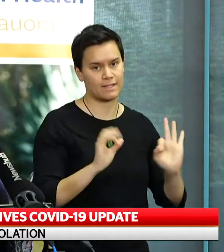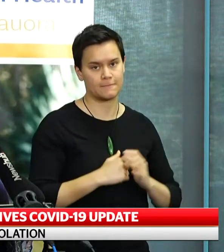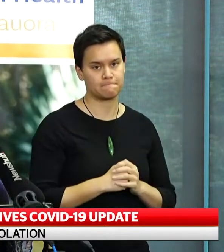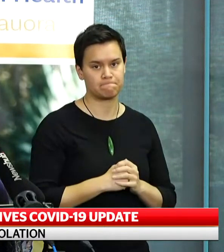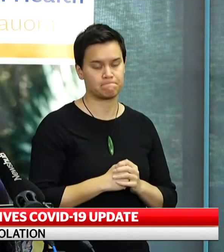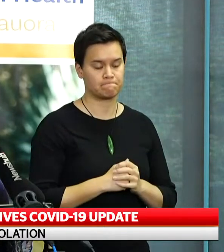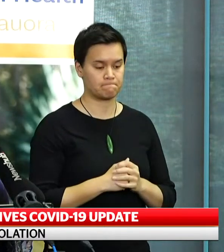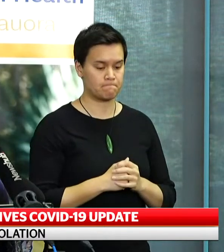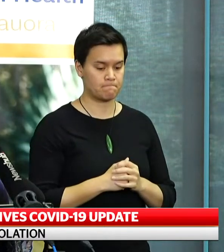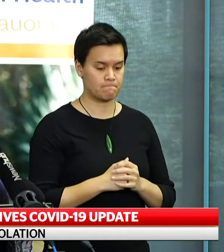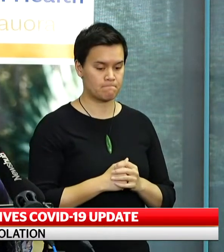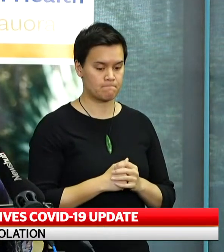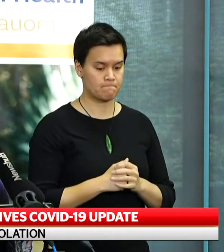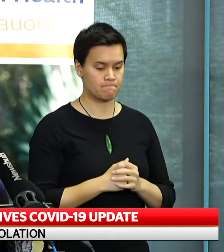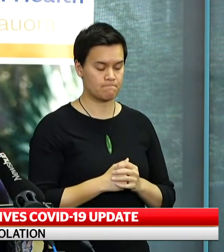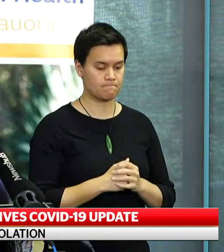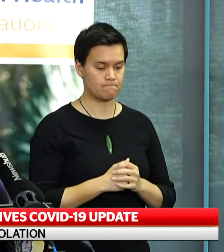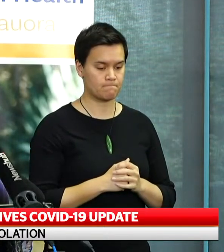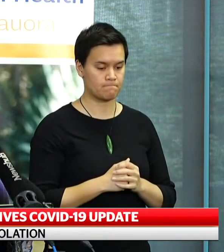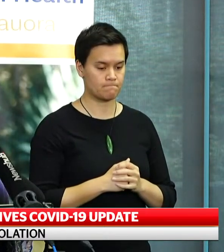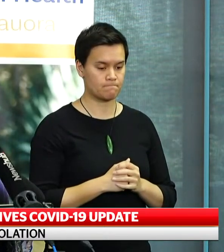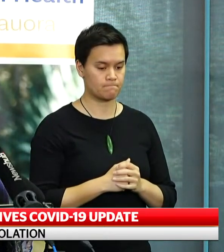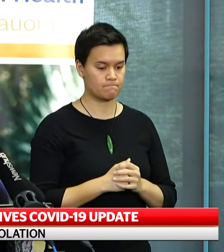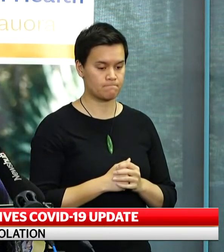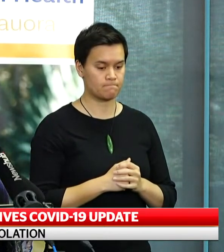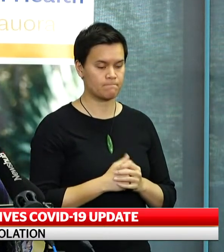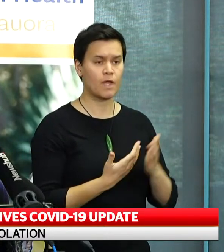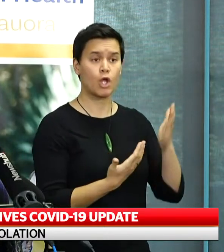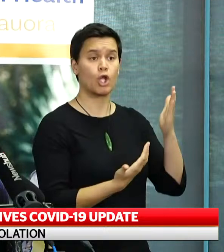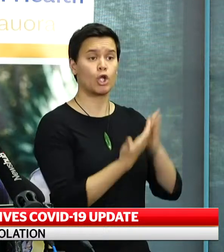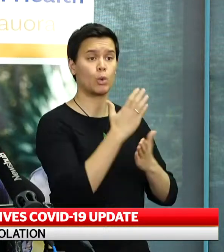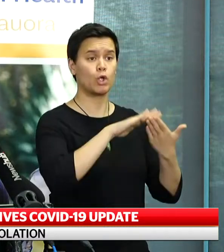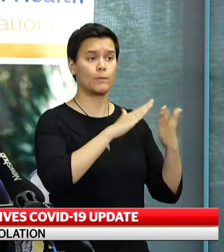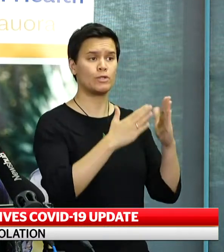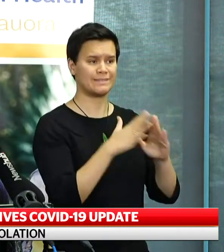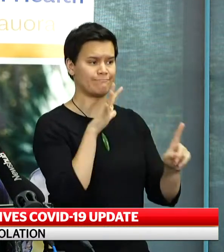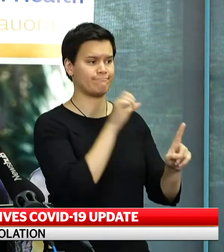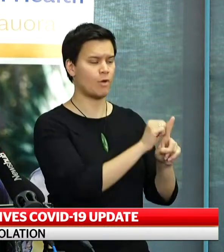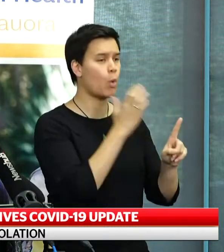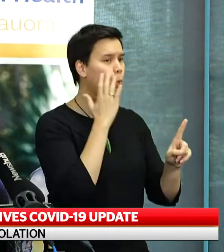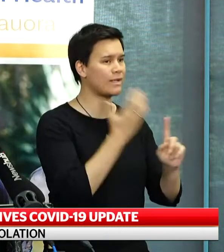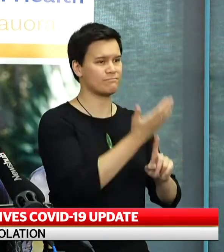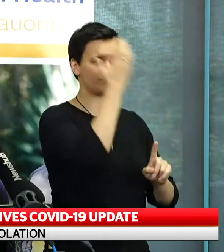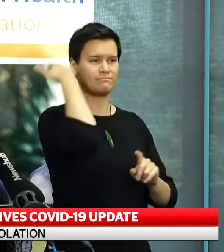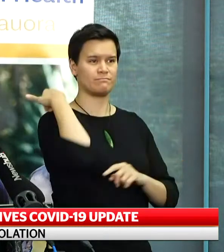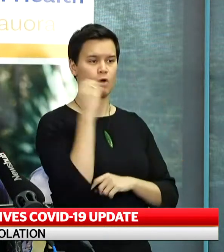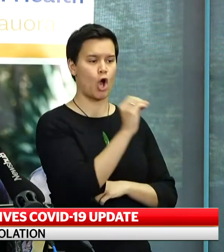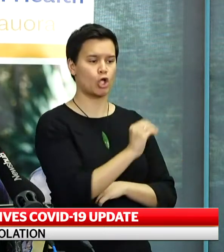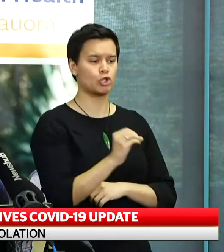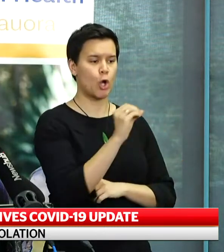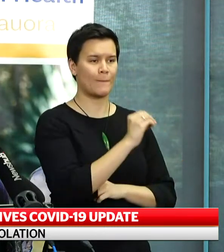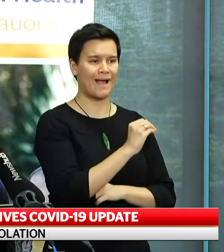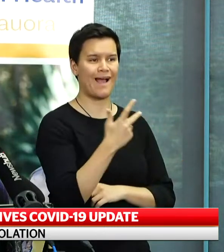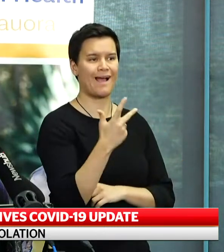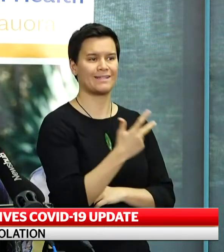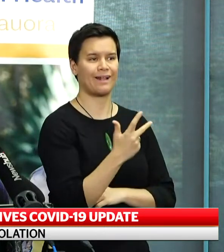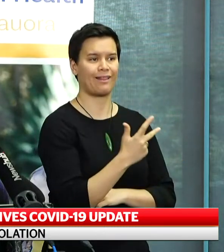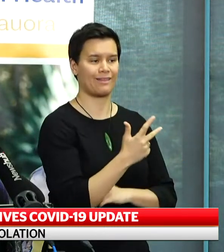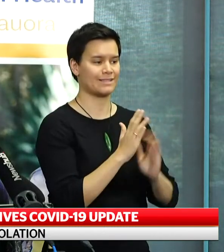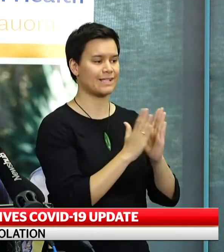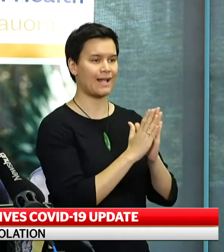So since the new community case was identified and reported on Sunday the 18th of October, there's